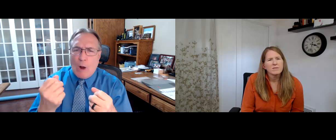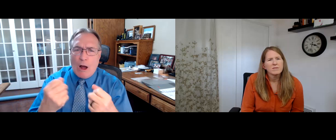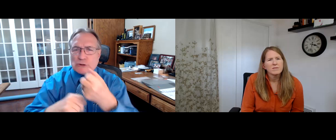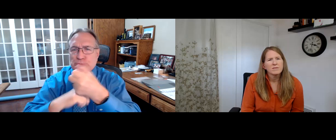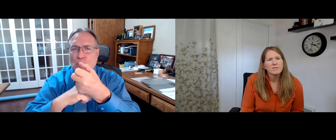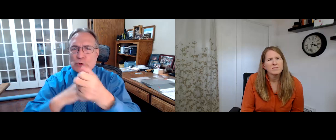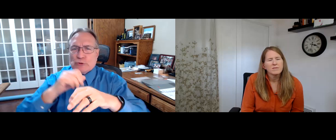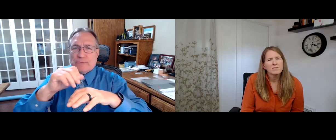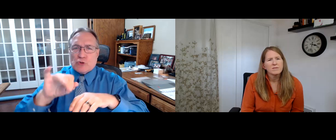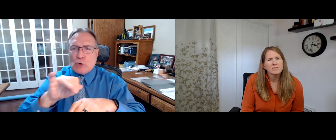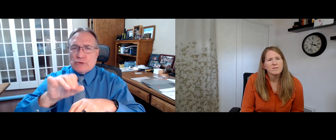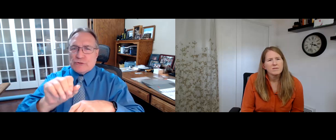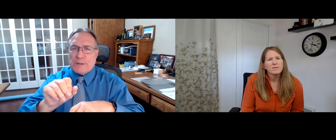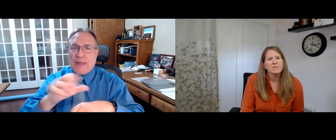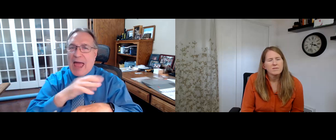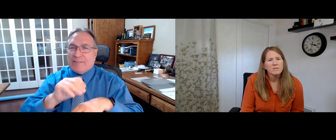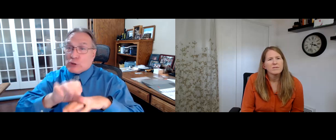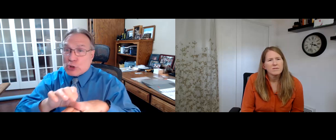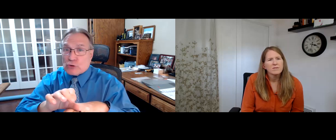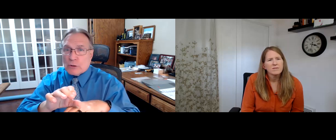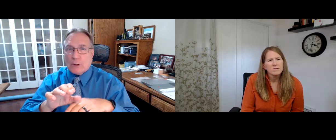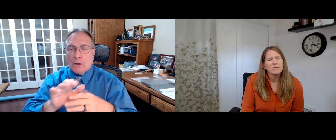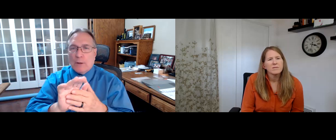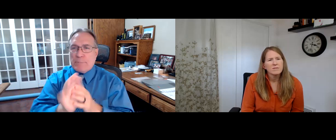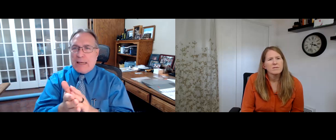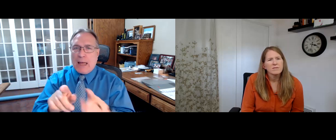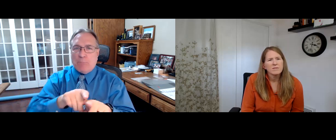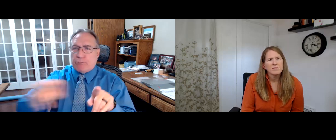strong supporters of Joseph Smith and the church became